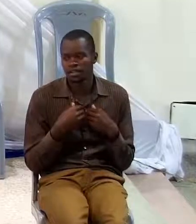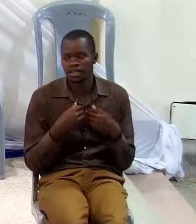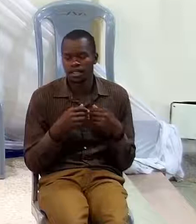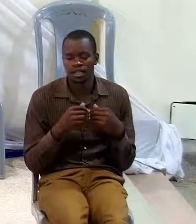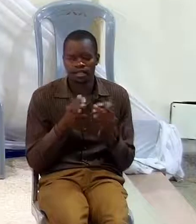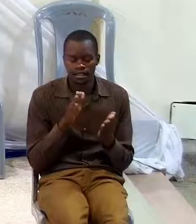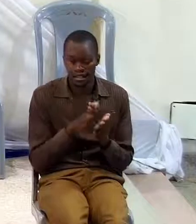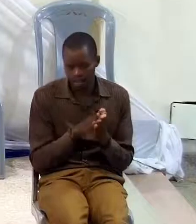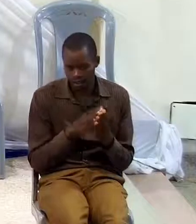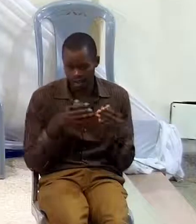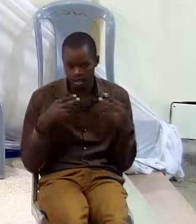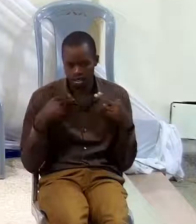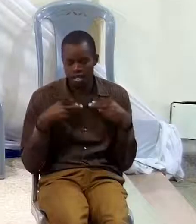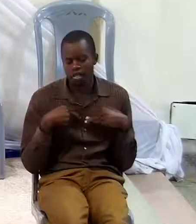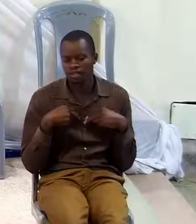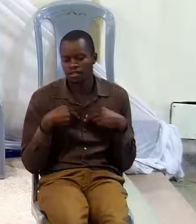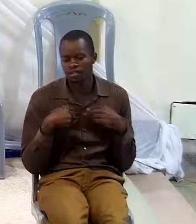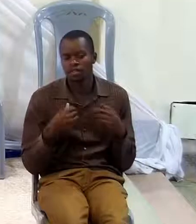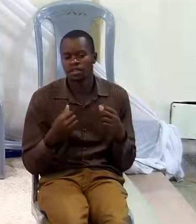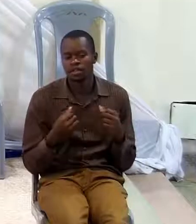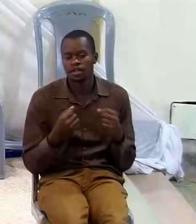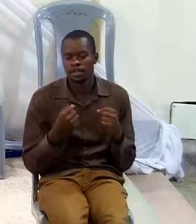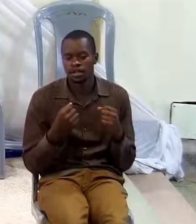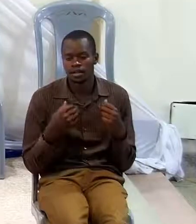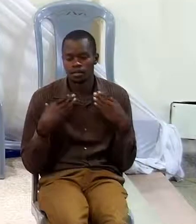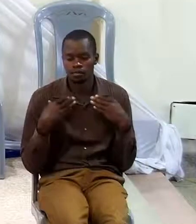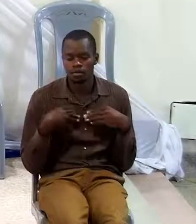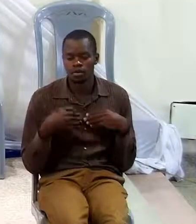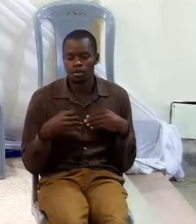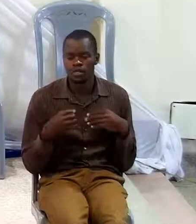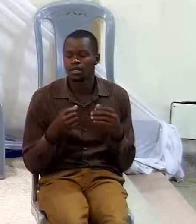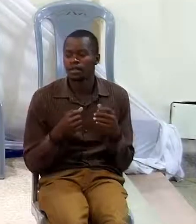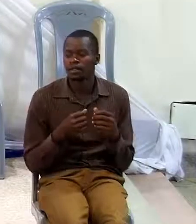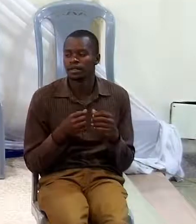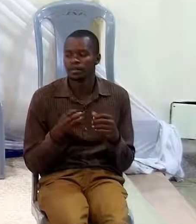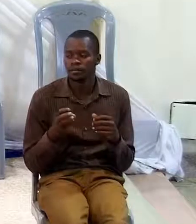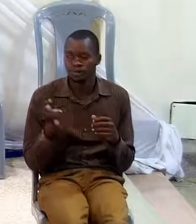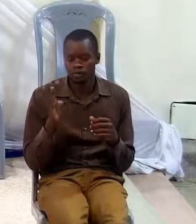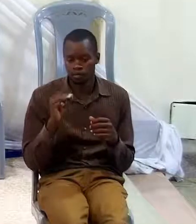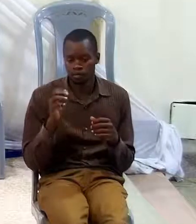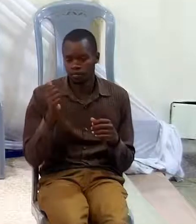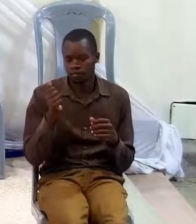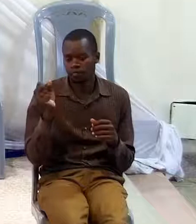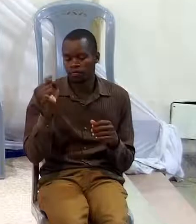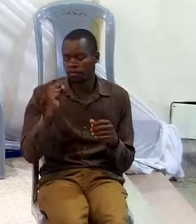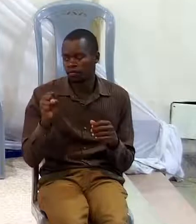index. So where possible, eat sparingly